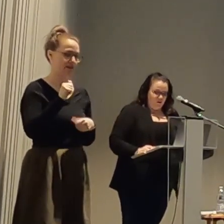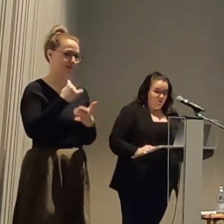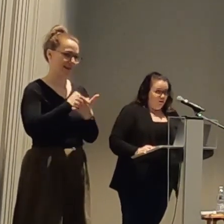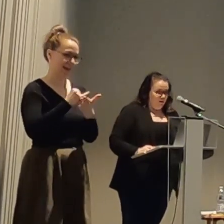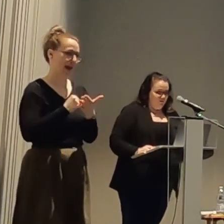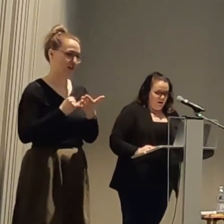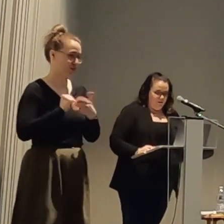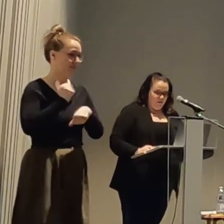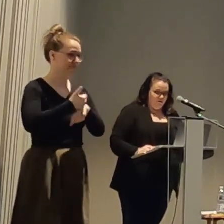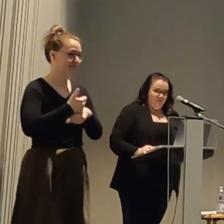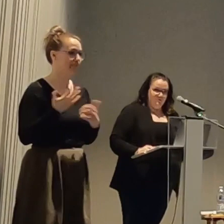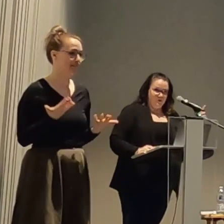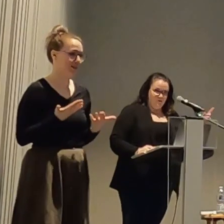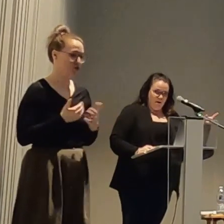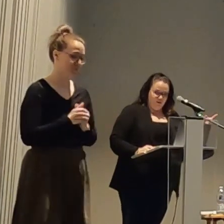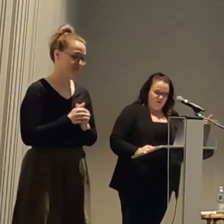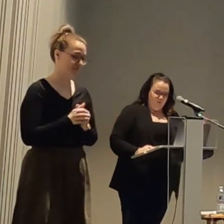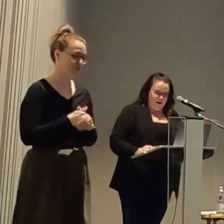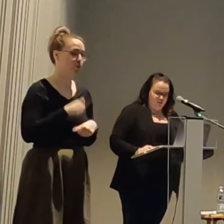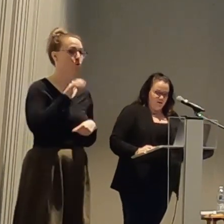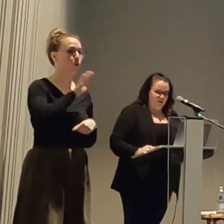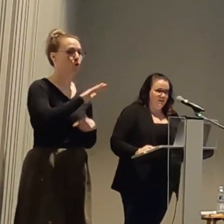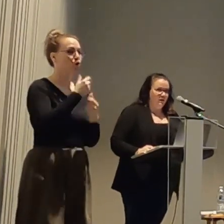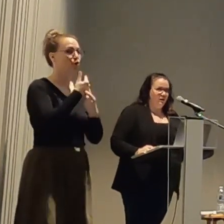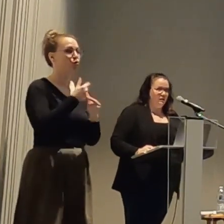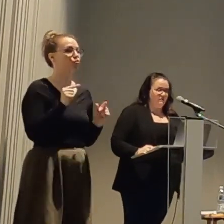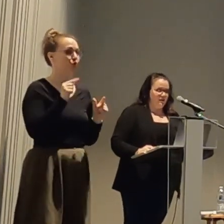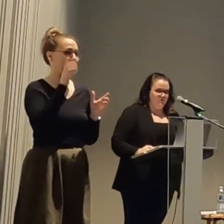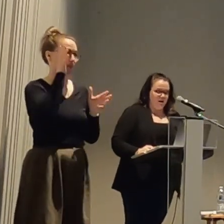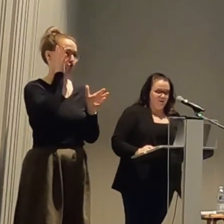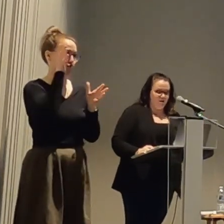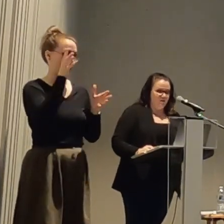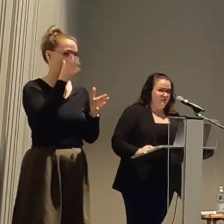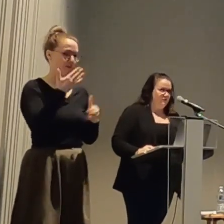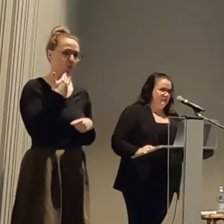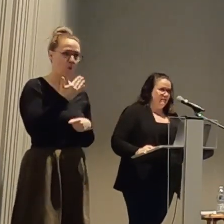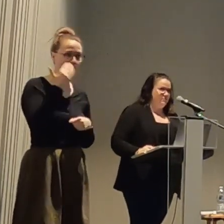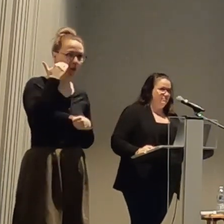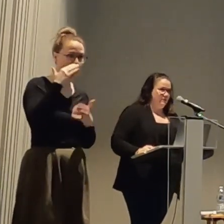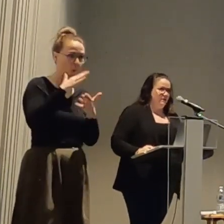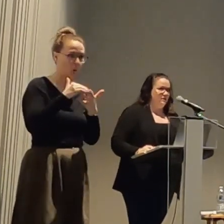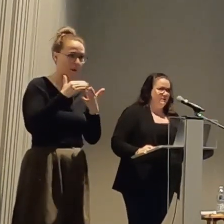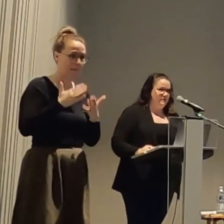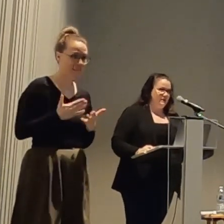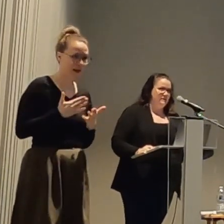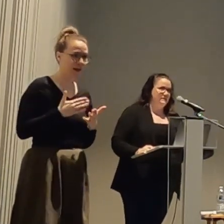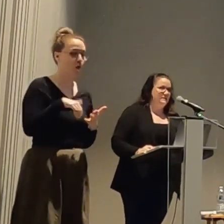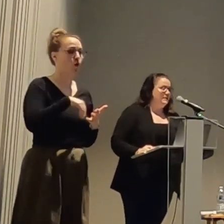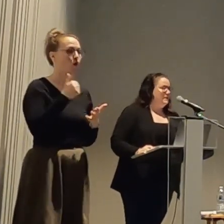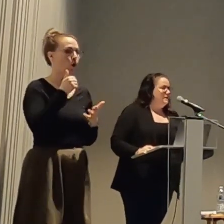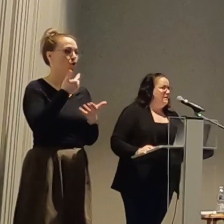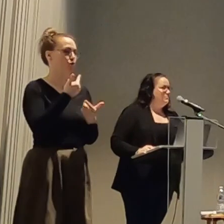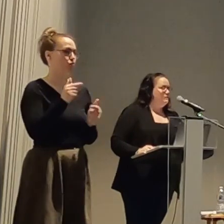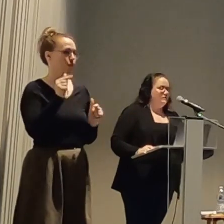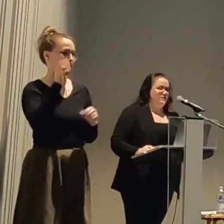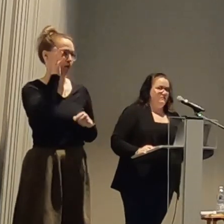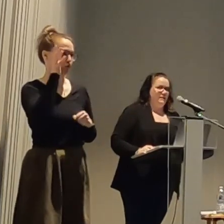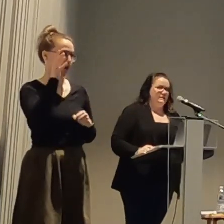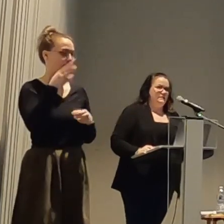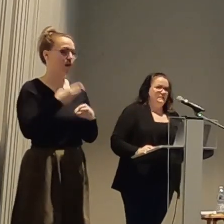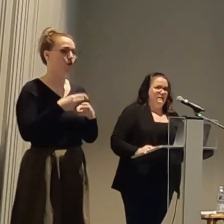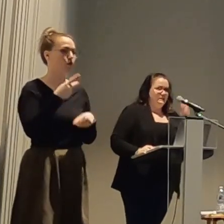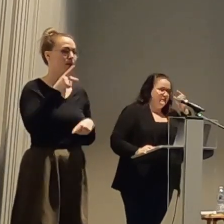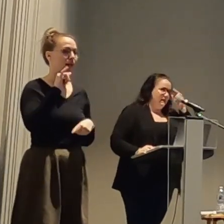So her great-grandfather was a well-known painter. Her grandfather, his name was Pierre Matisse, he moved